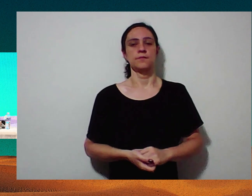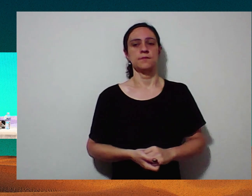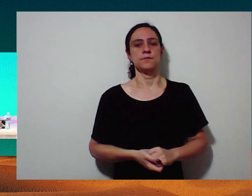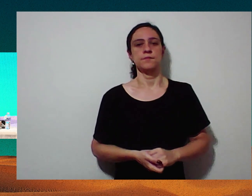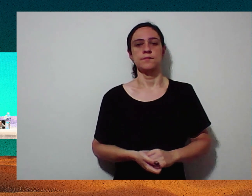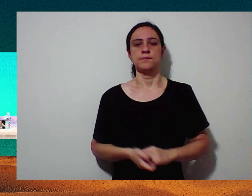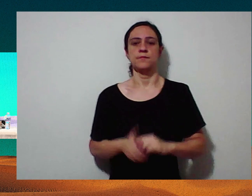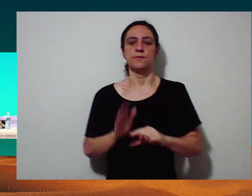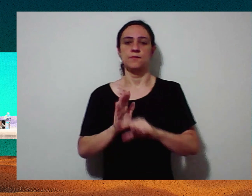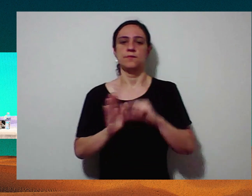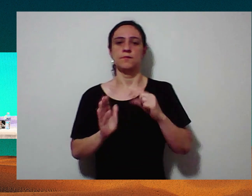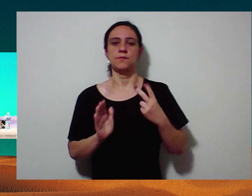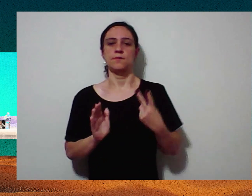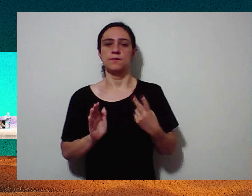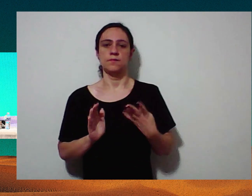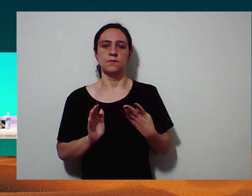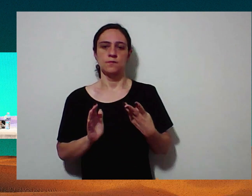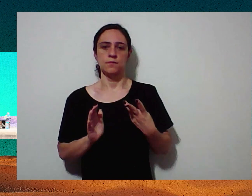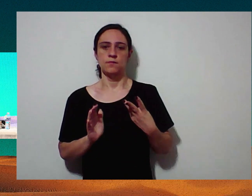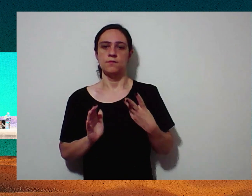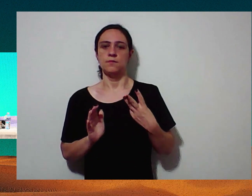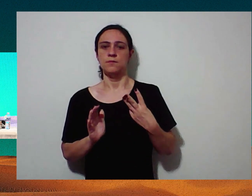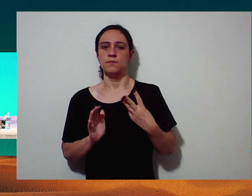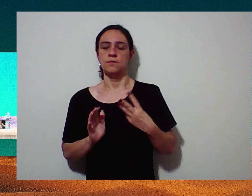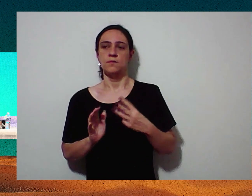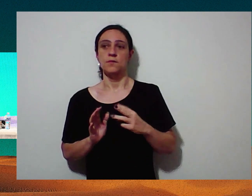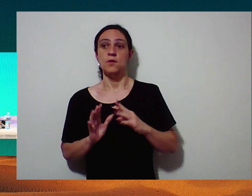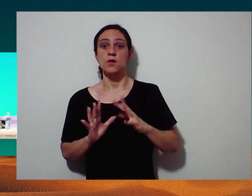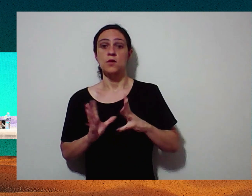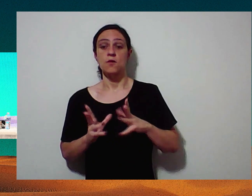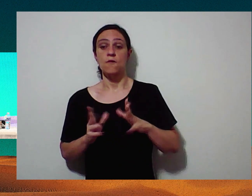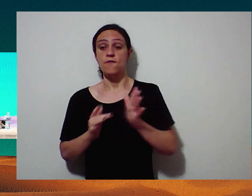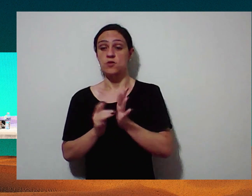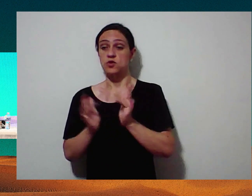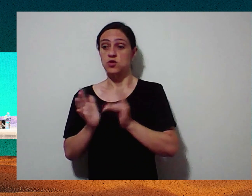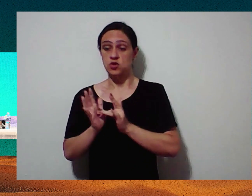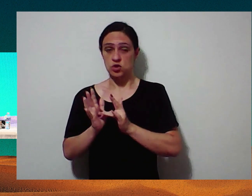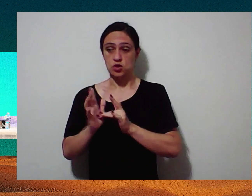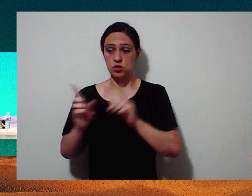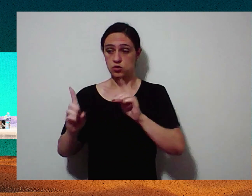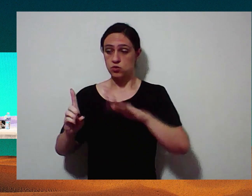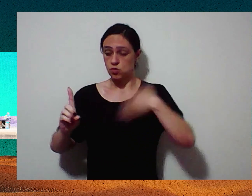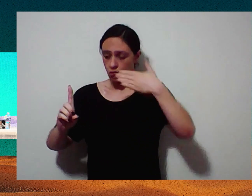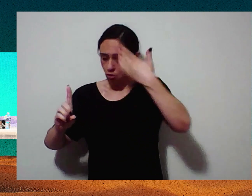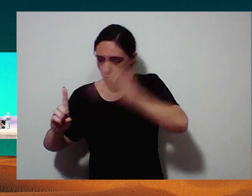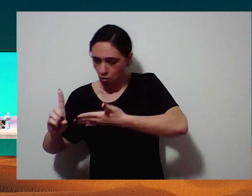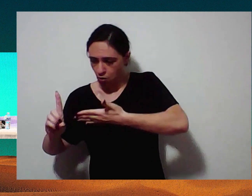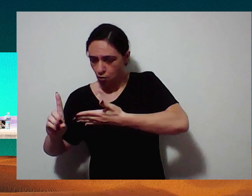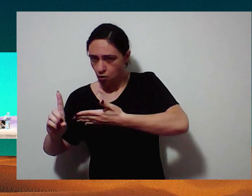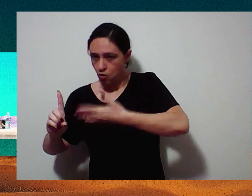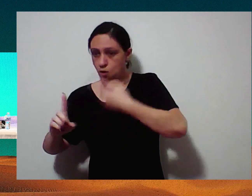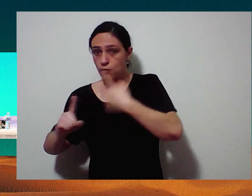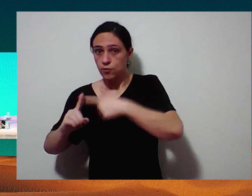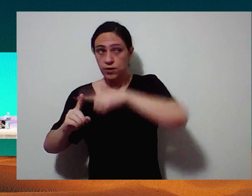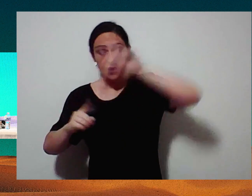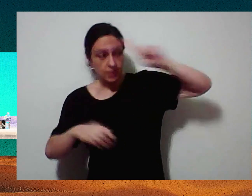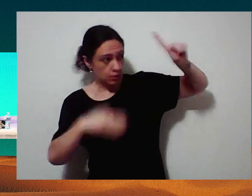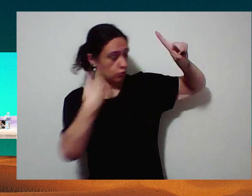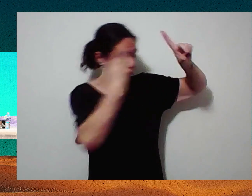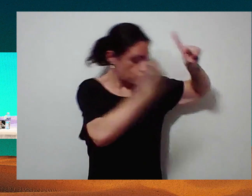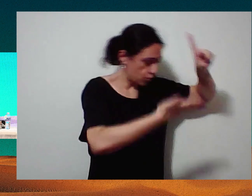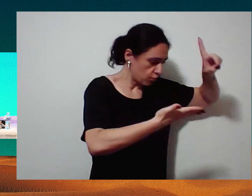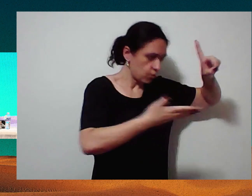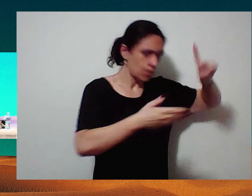de que todos honrem o Filho, de modo porque honram o Pai. Quem não honra o Filho, não honra o Pai que o